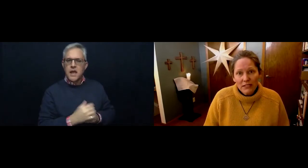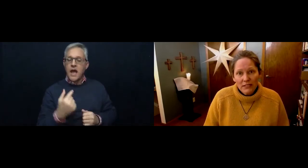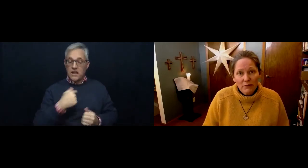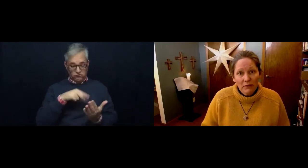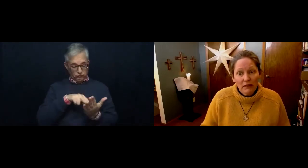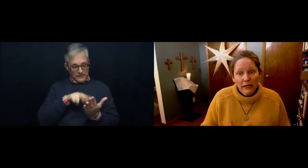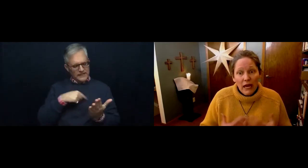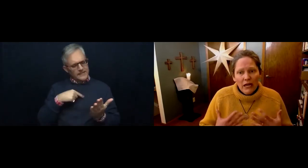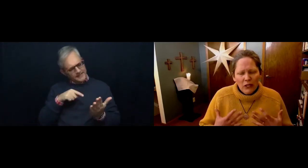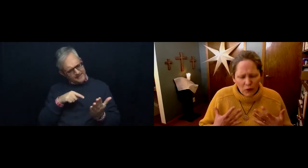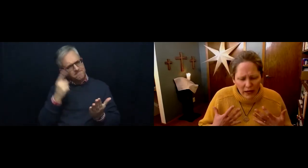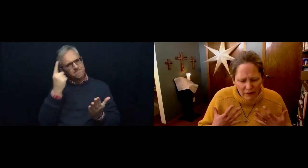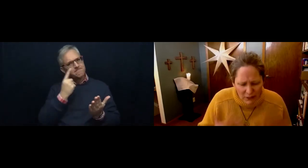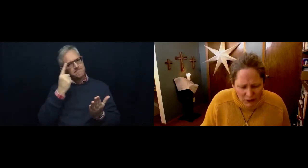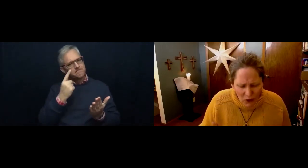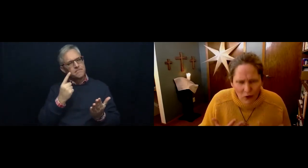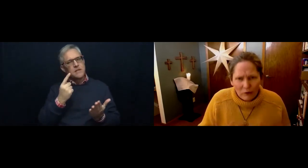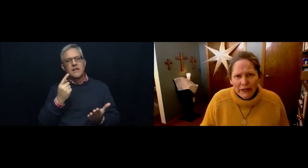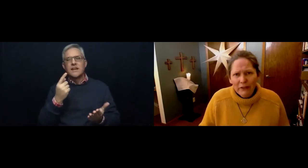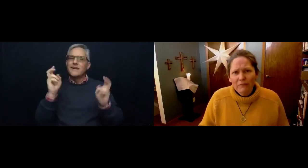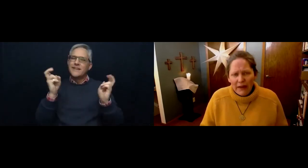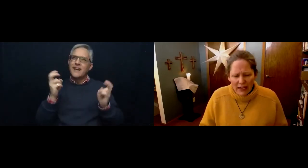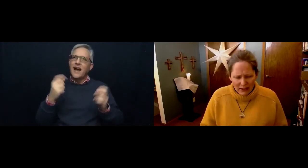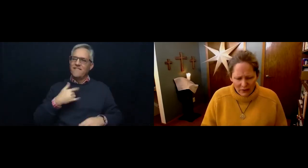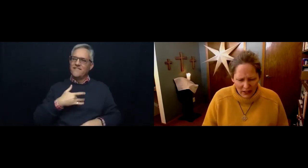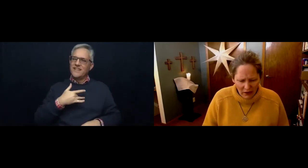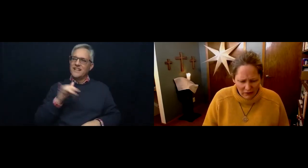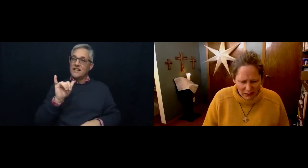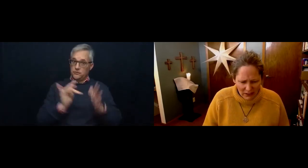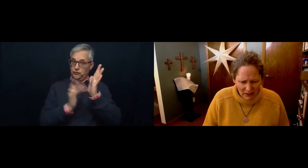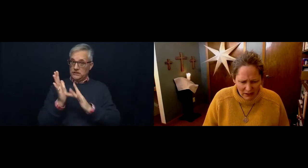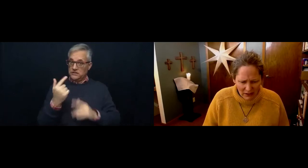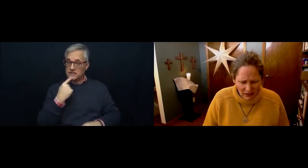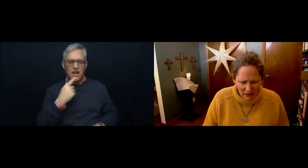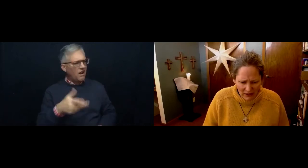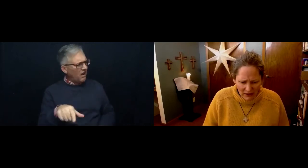Jesus says something like, you have so little faith in yourselves.